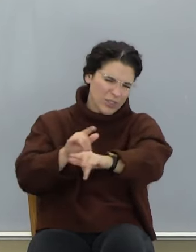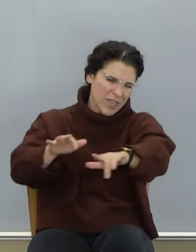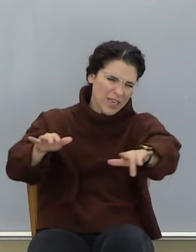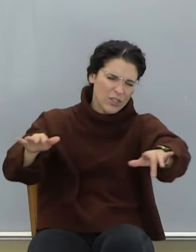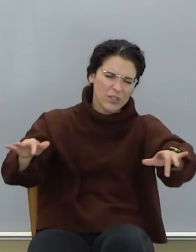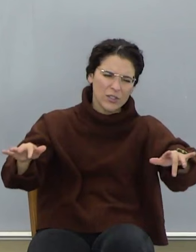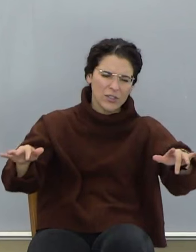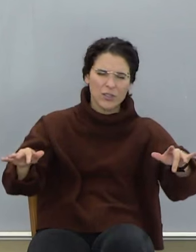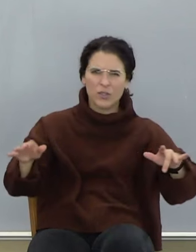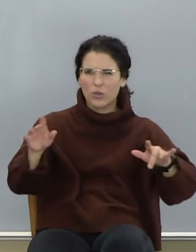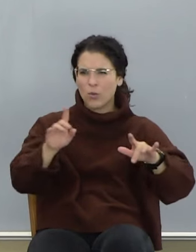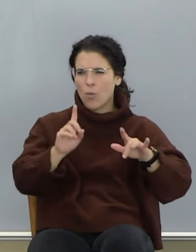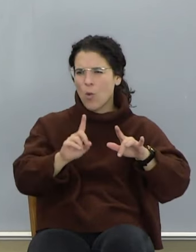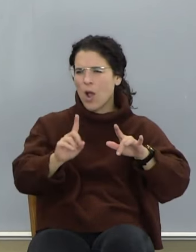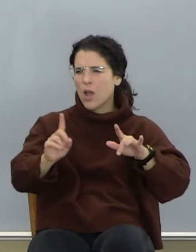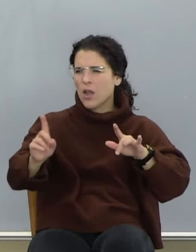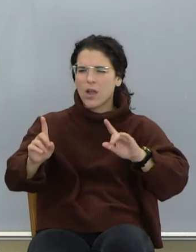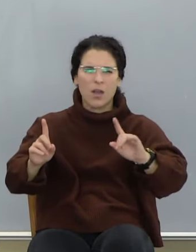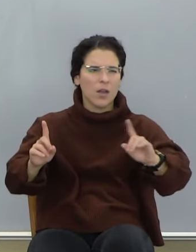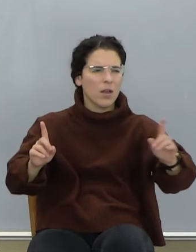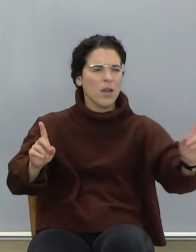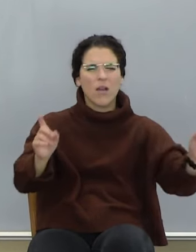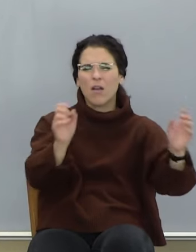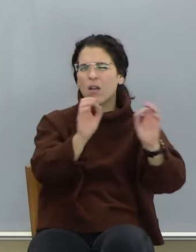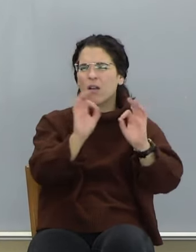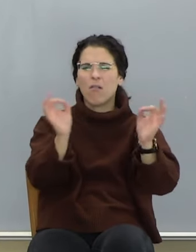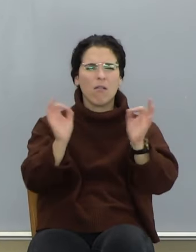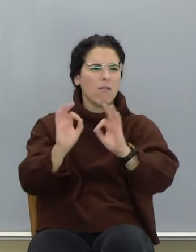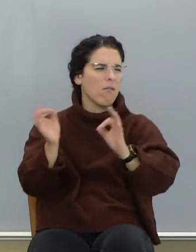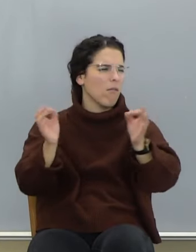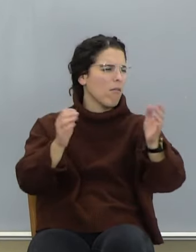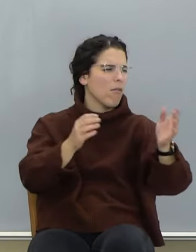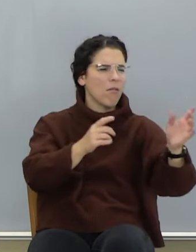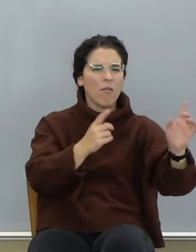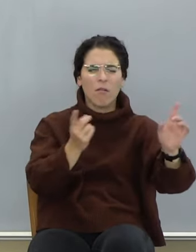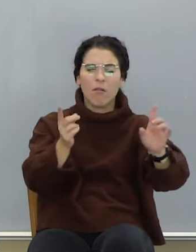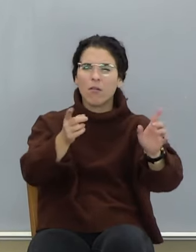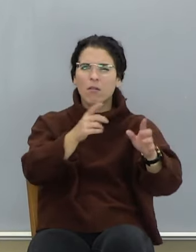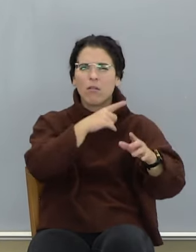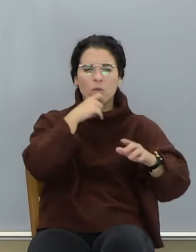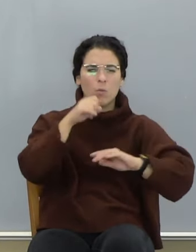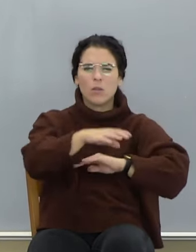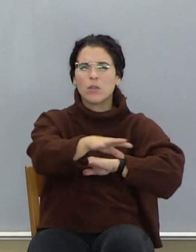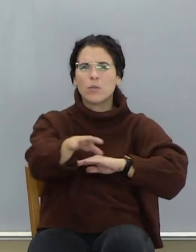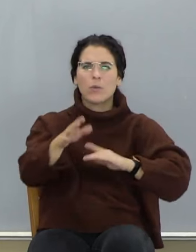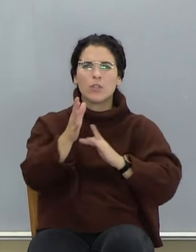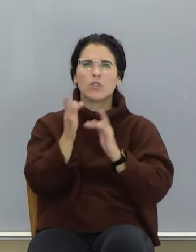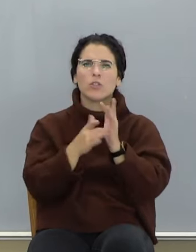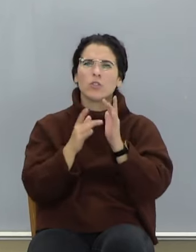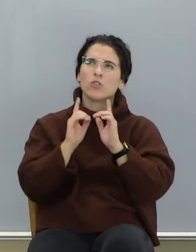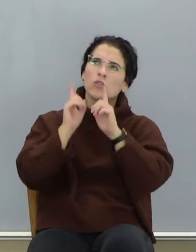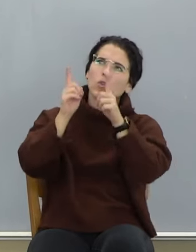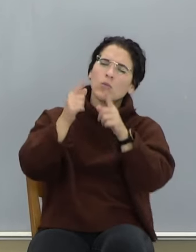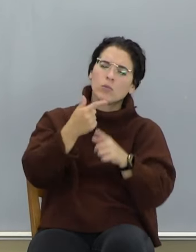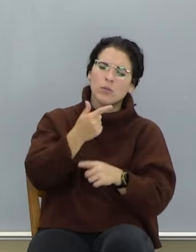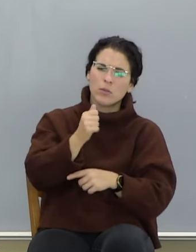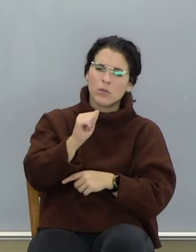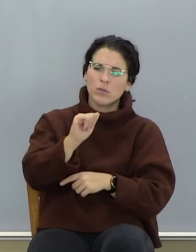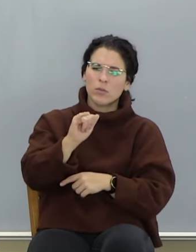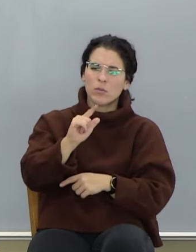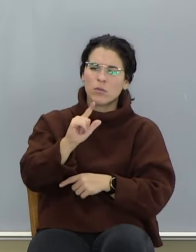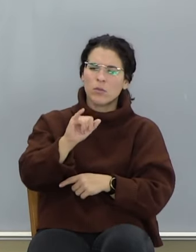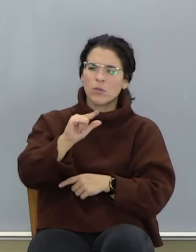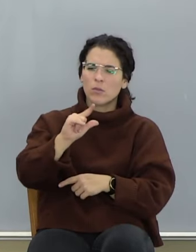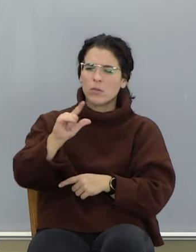scattered, wandering aimlessly in the wilderness. That's why Jesus goes up into Galilee of the Gentiles. Galilee